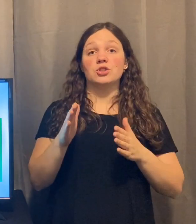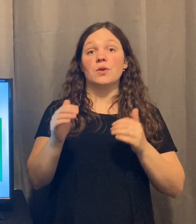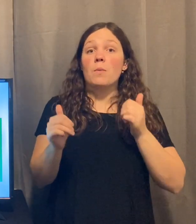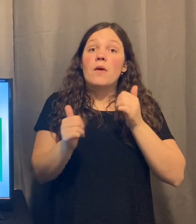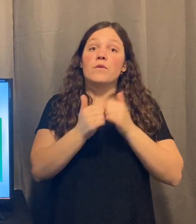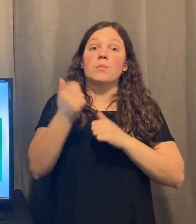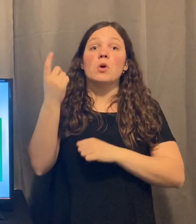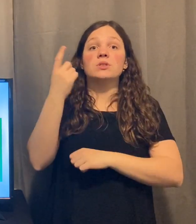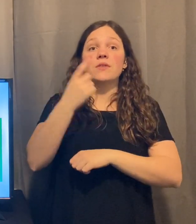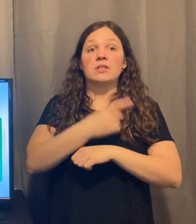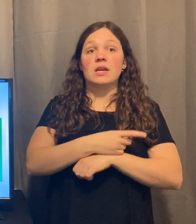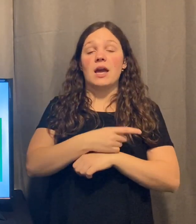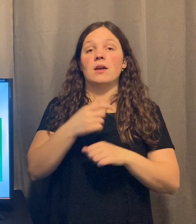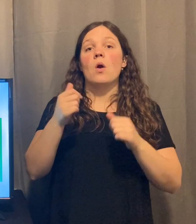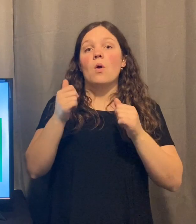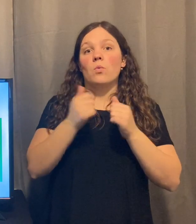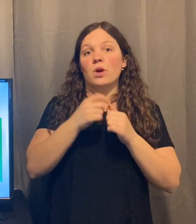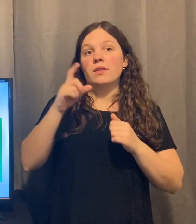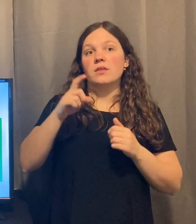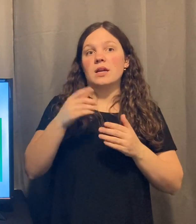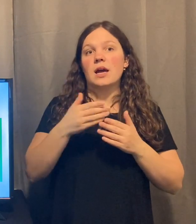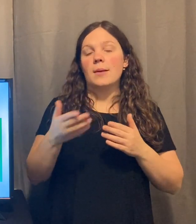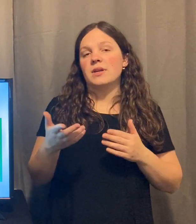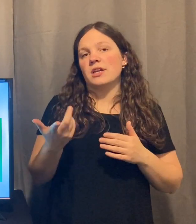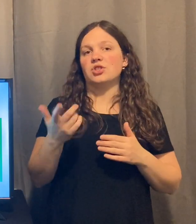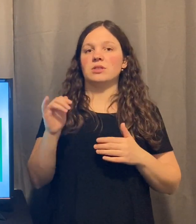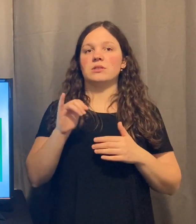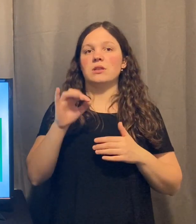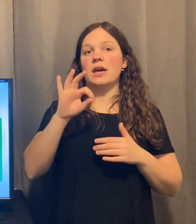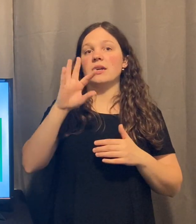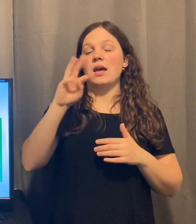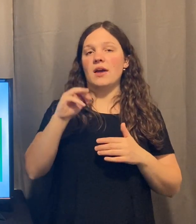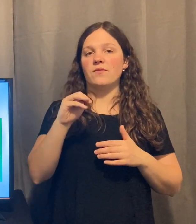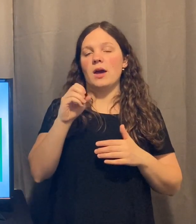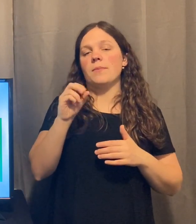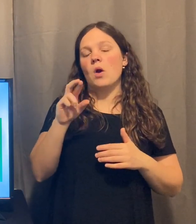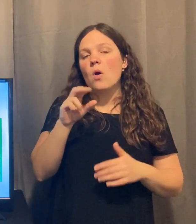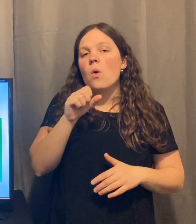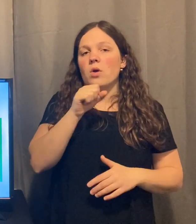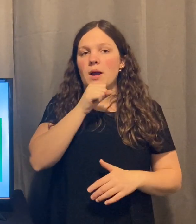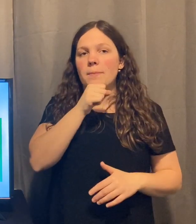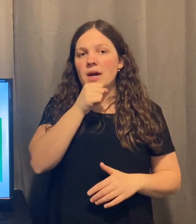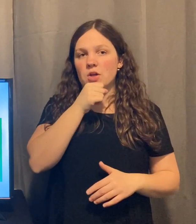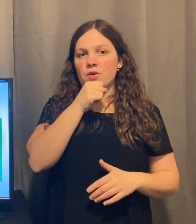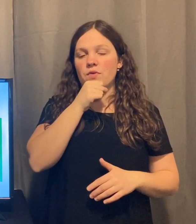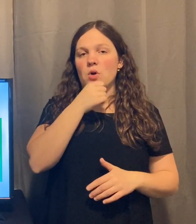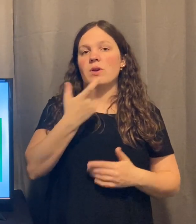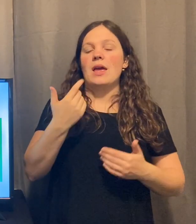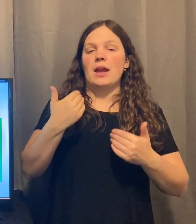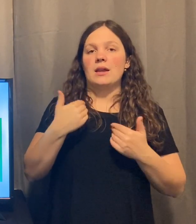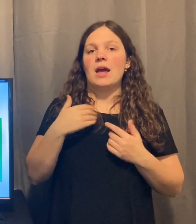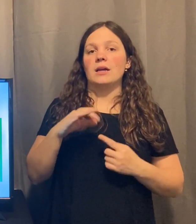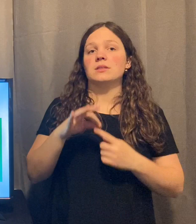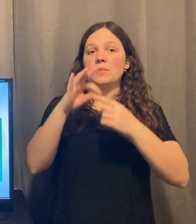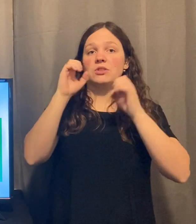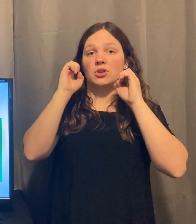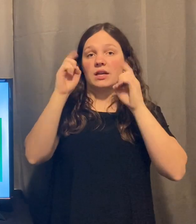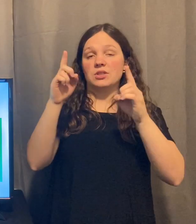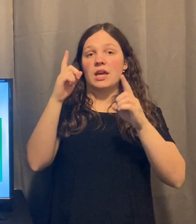classroom for most of the day with the accommodations like an FM or a microphone and has special